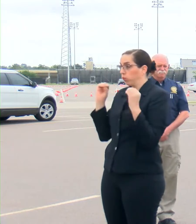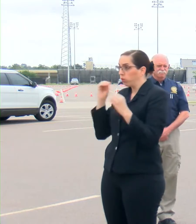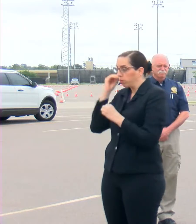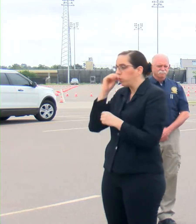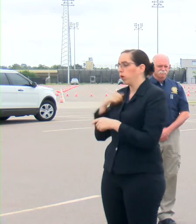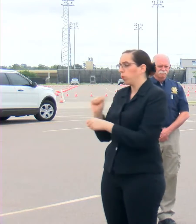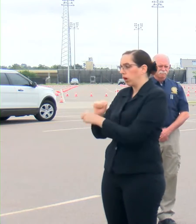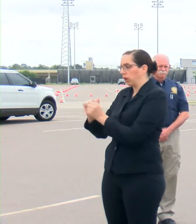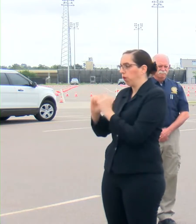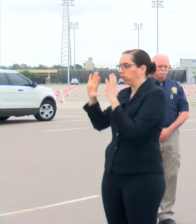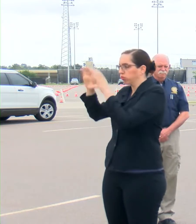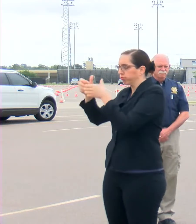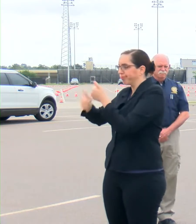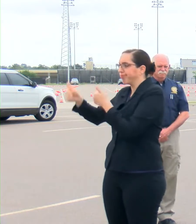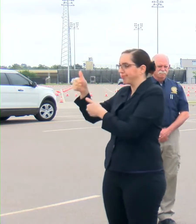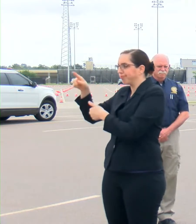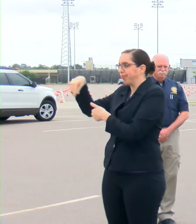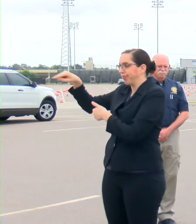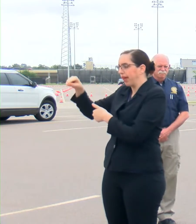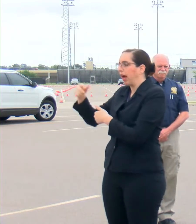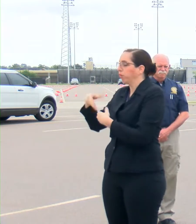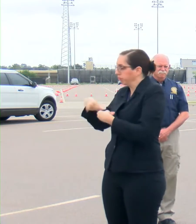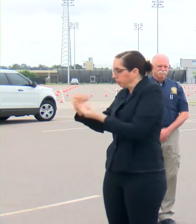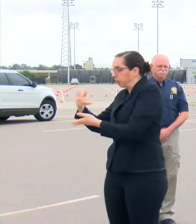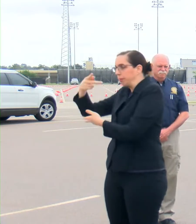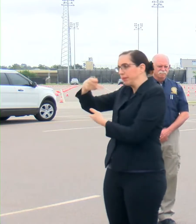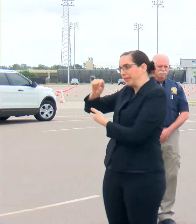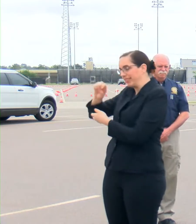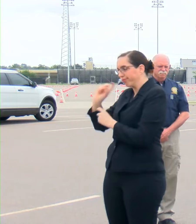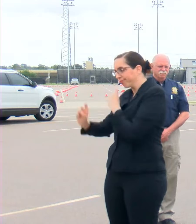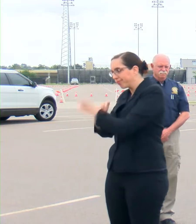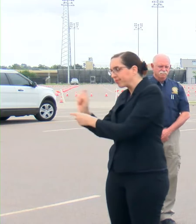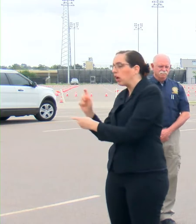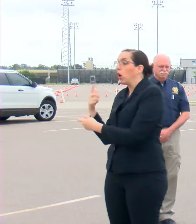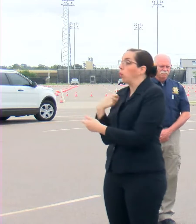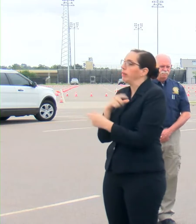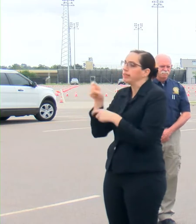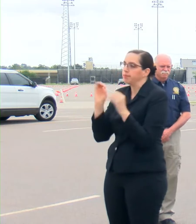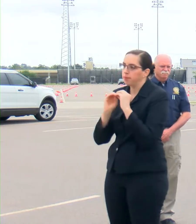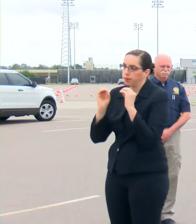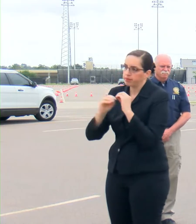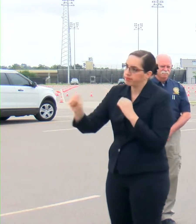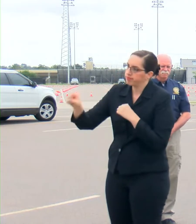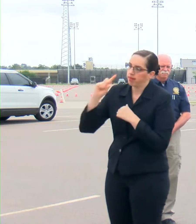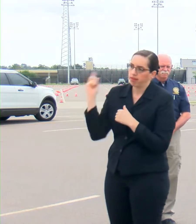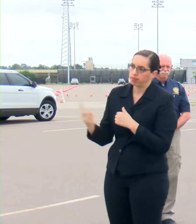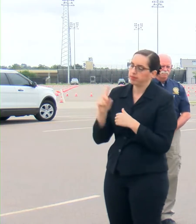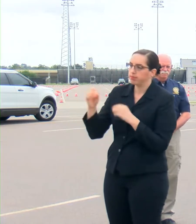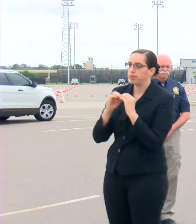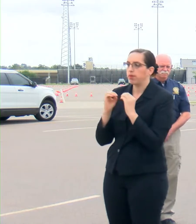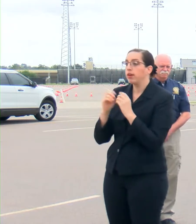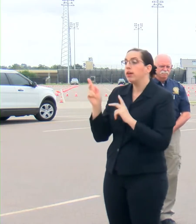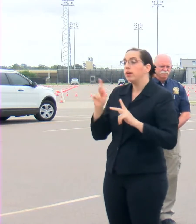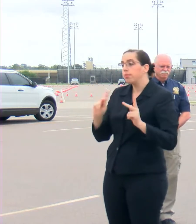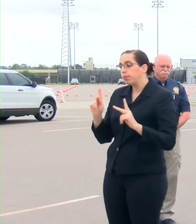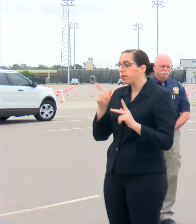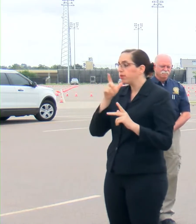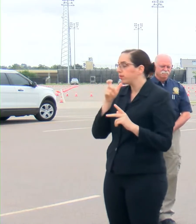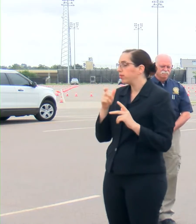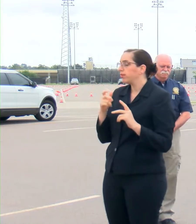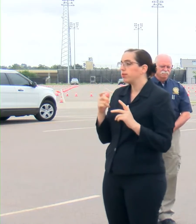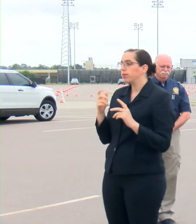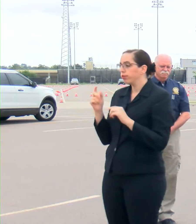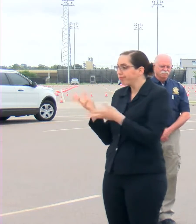Home. We are providing them with personal protection equipment. We always need more, especially to those who are servicing